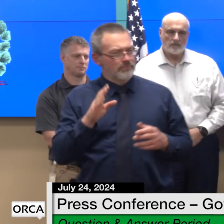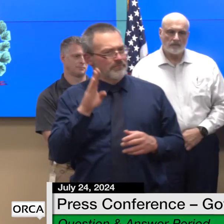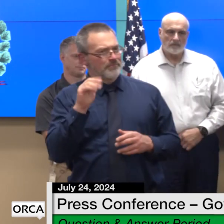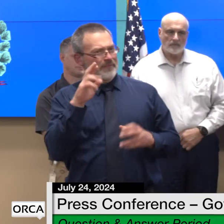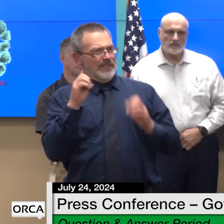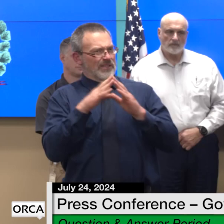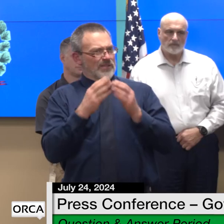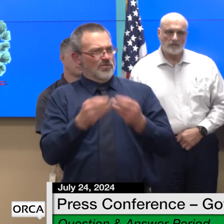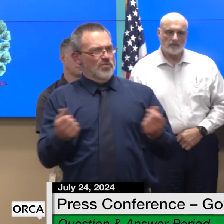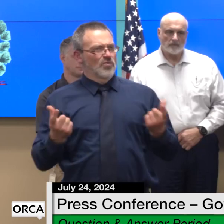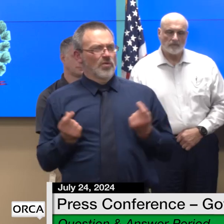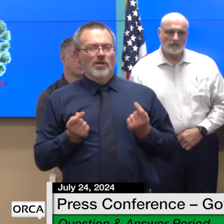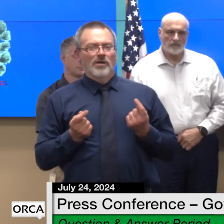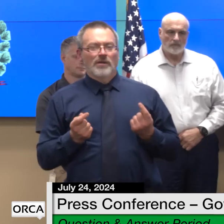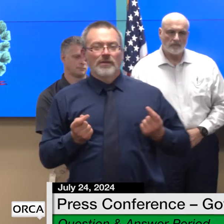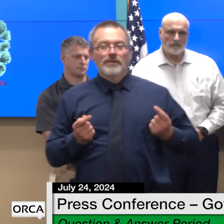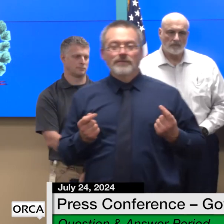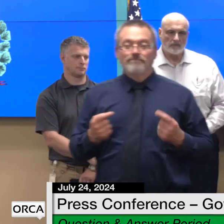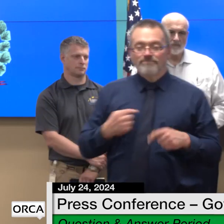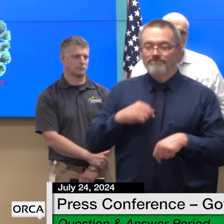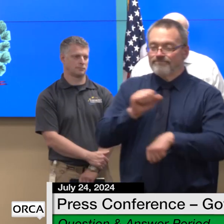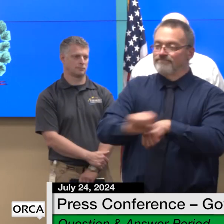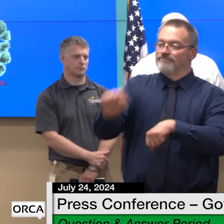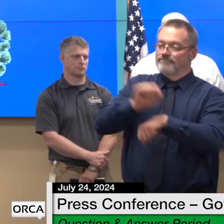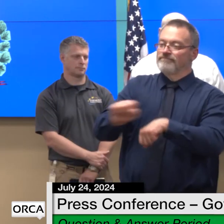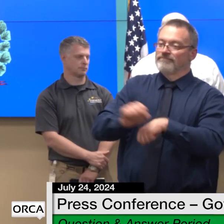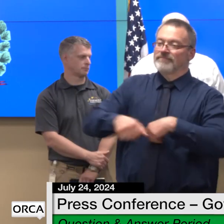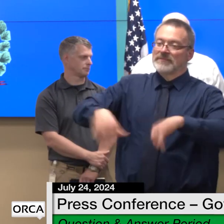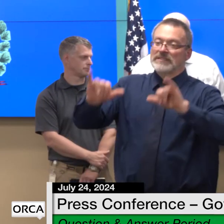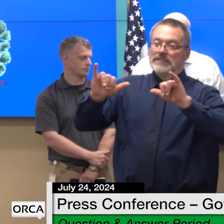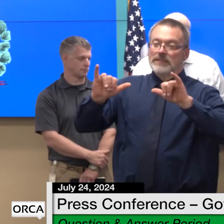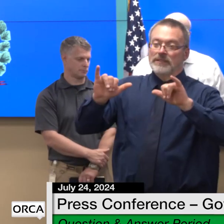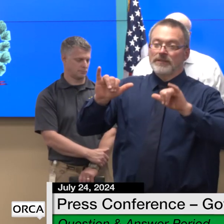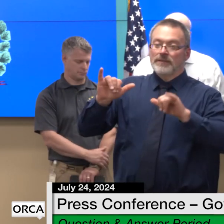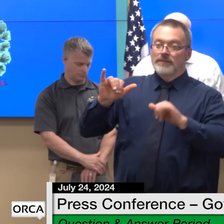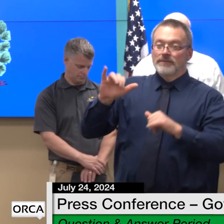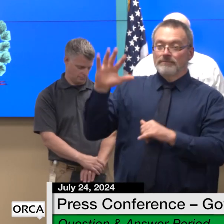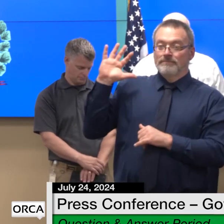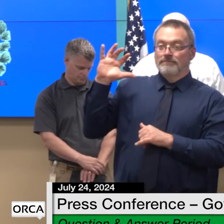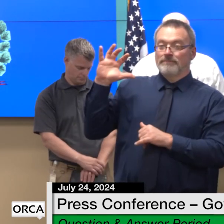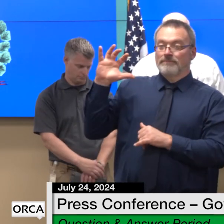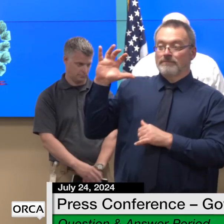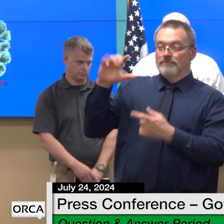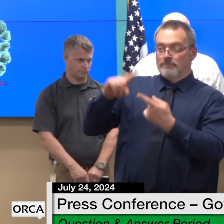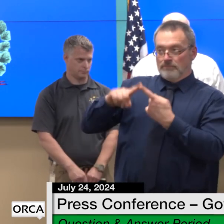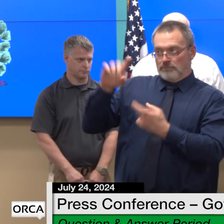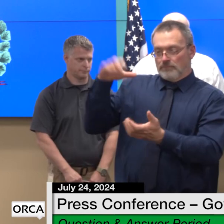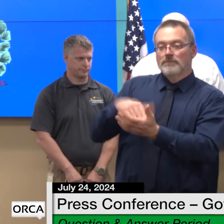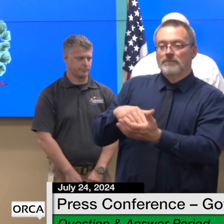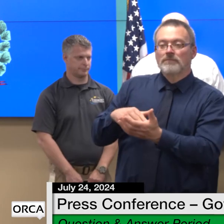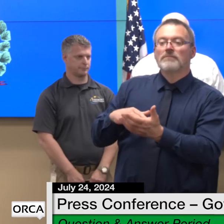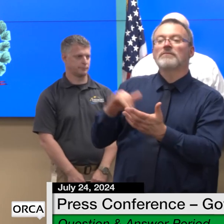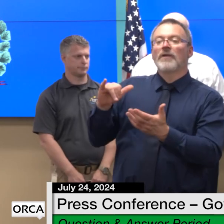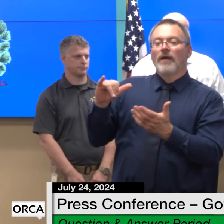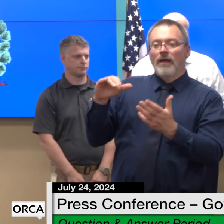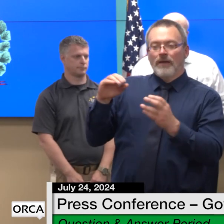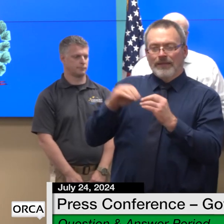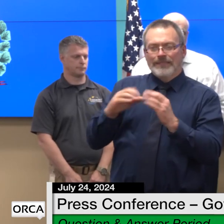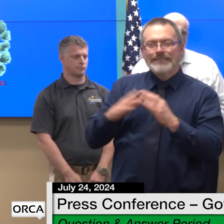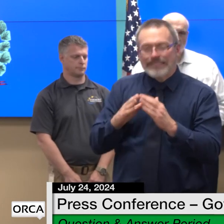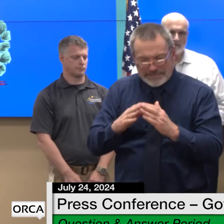So we are working on that. I think it's a combination of measures. Certainly, once you're in the city, the channel's